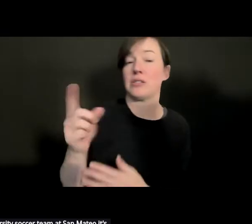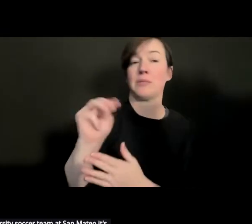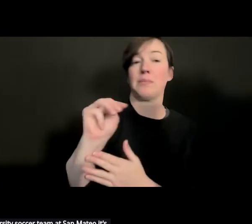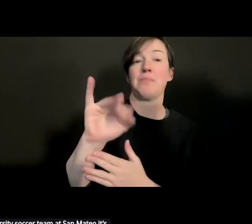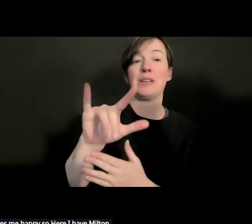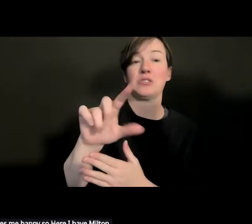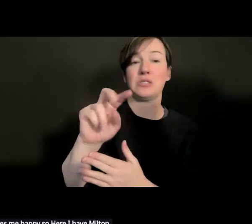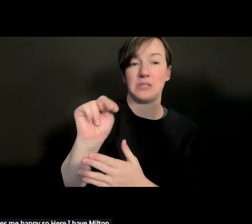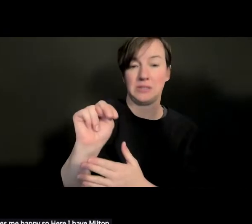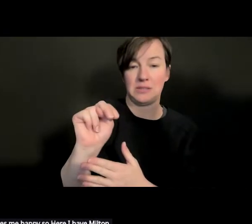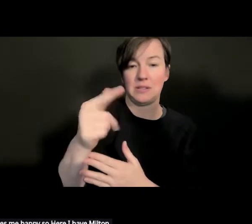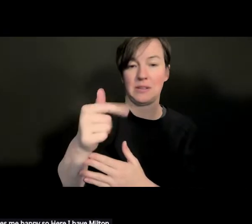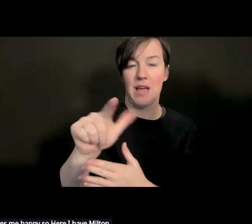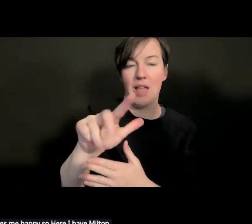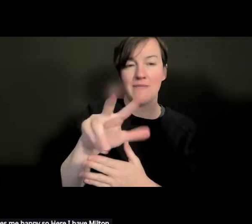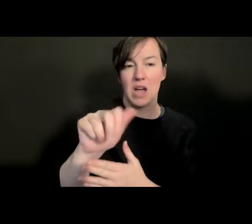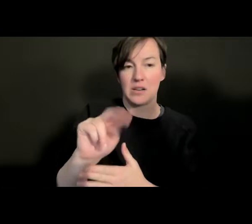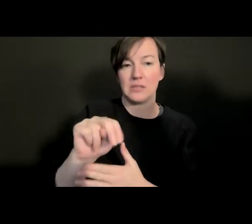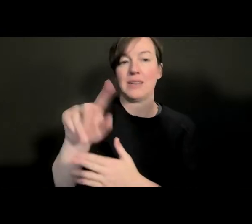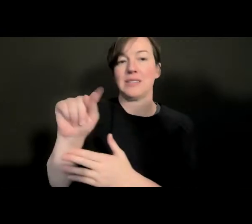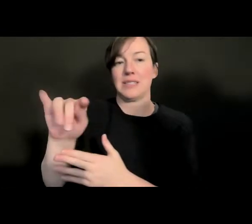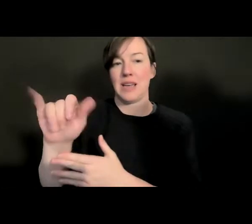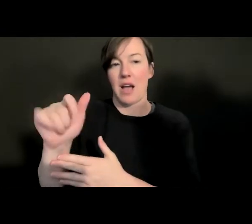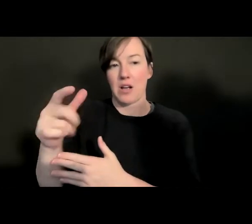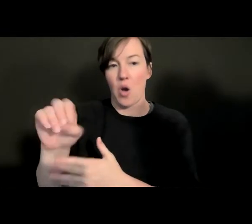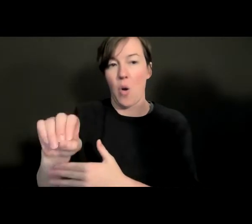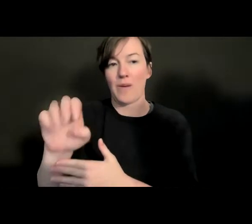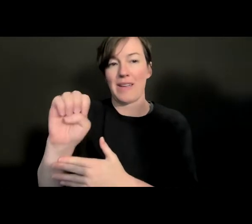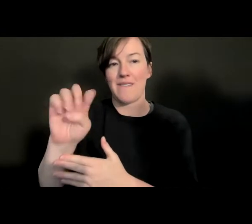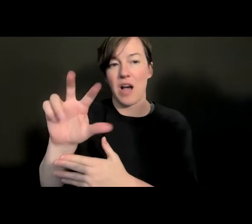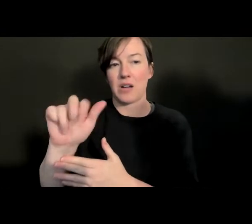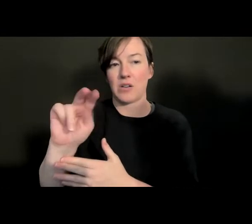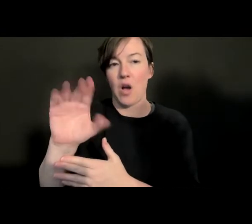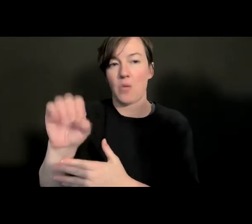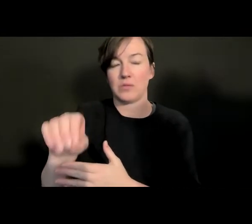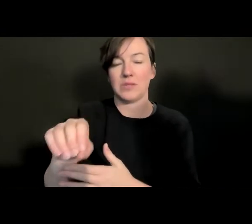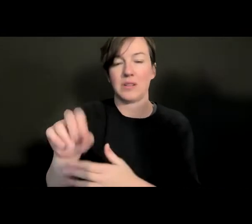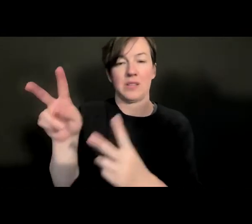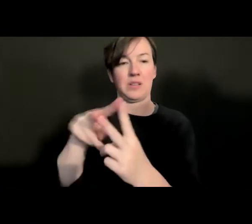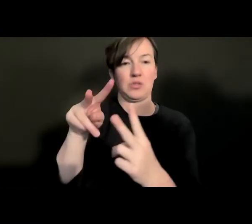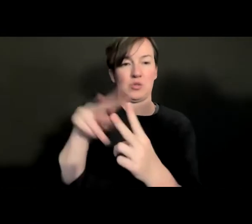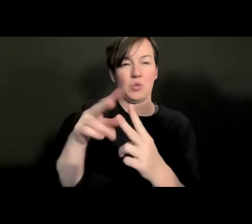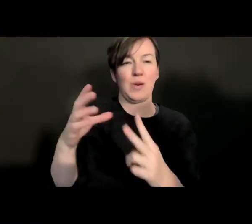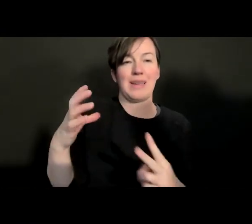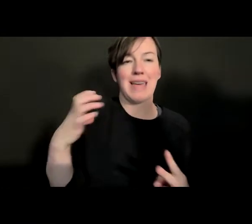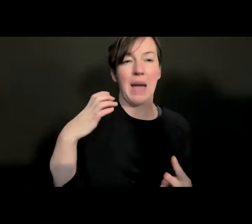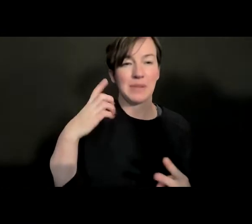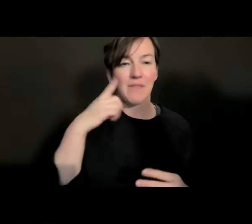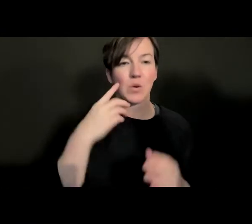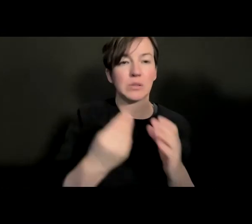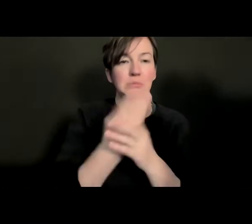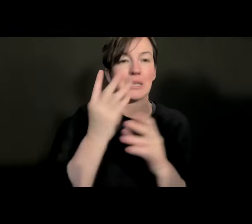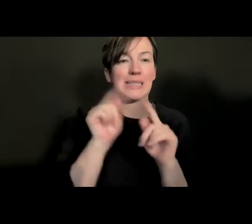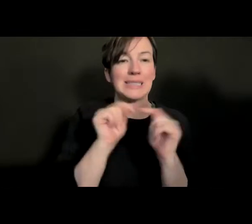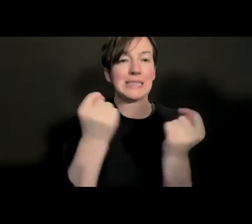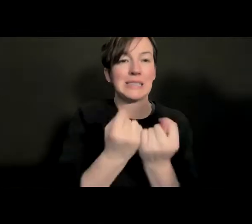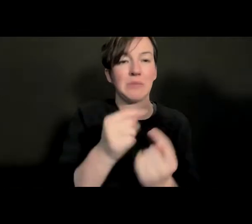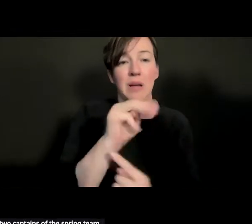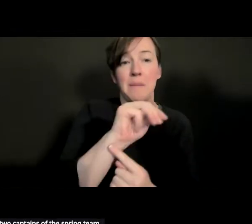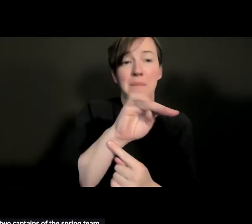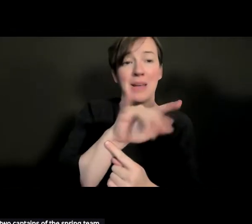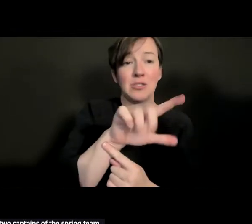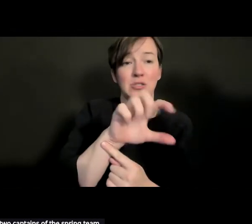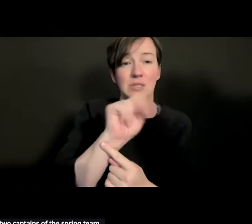Galvan and I have Tiago Vivanco, and they are the two captains of the spring team. Milton is